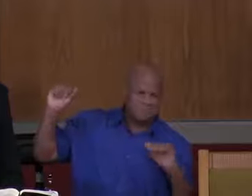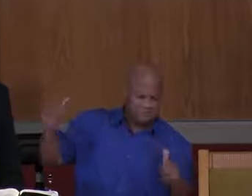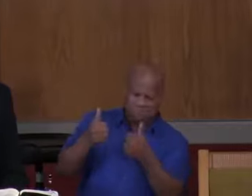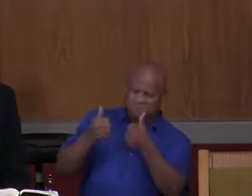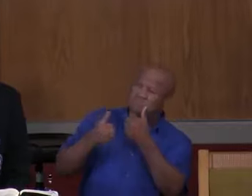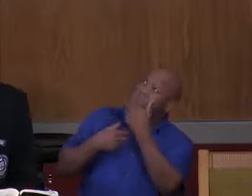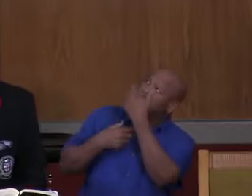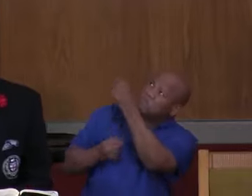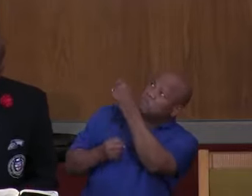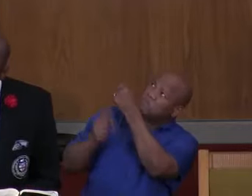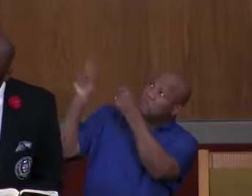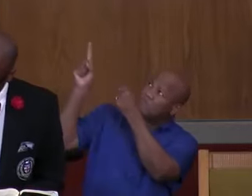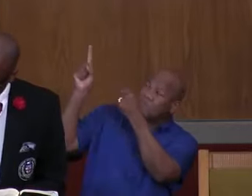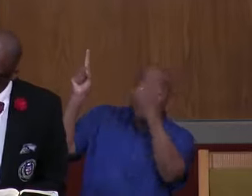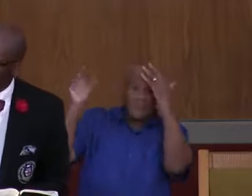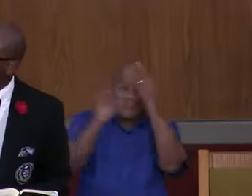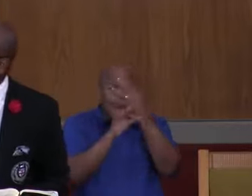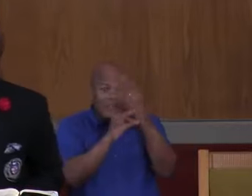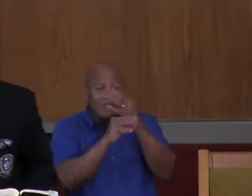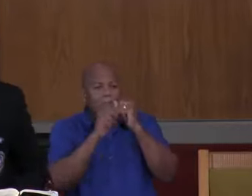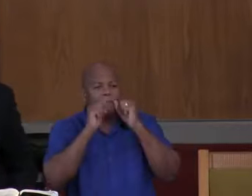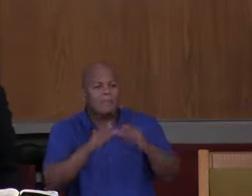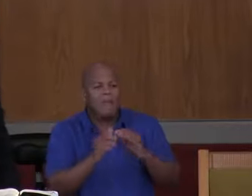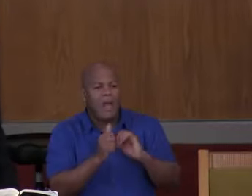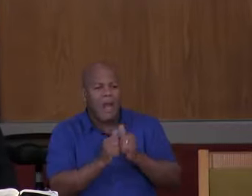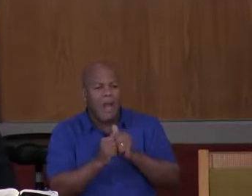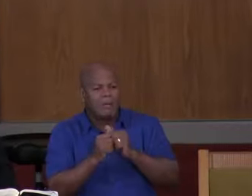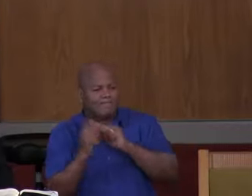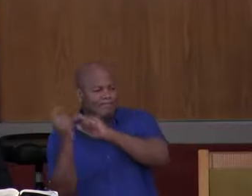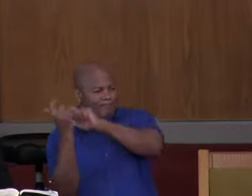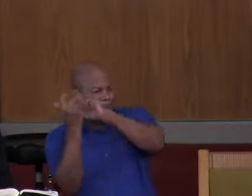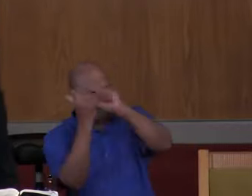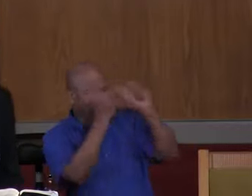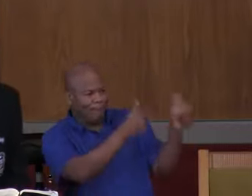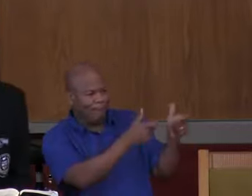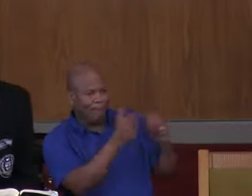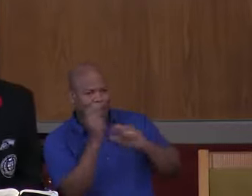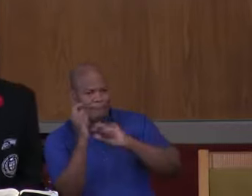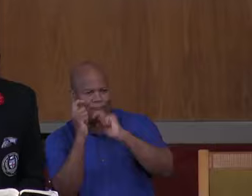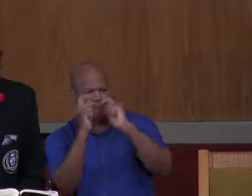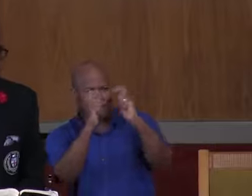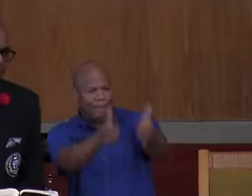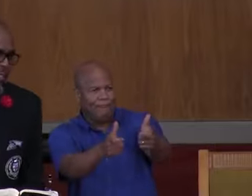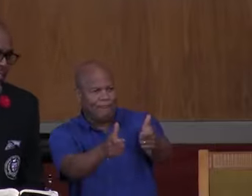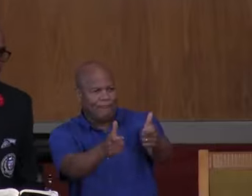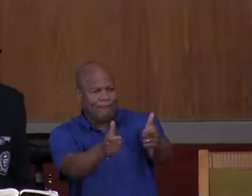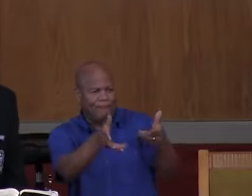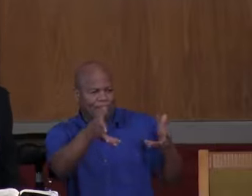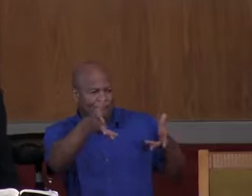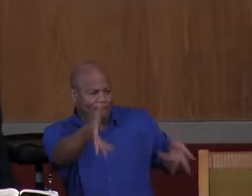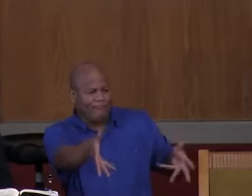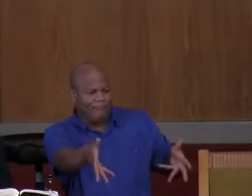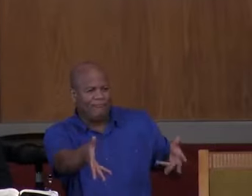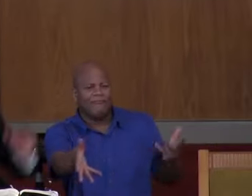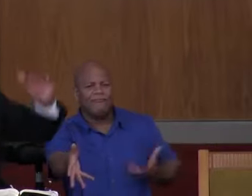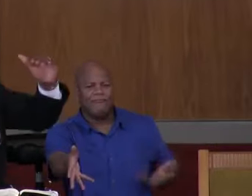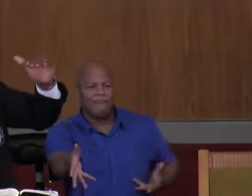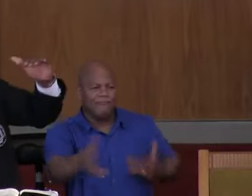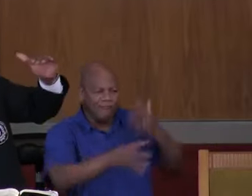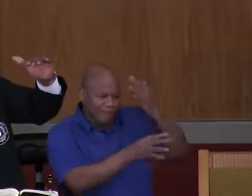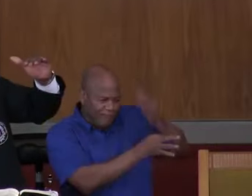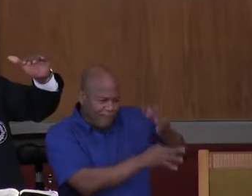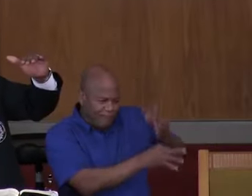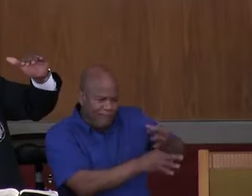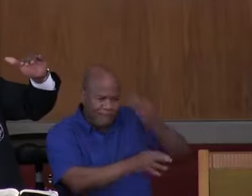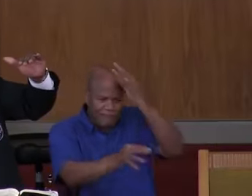blessing of his faithfulness is rewarded, and it leaves a legacy of faithfulness. Not only the